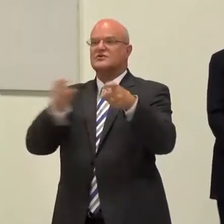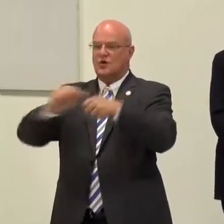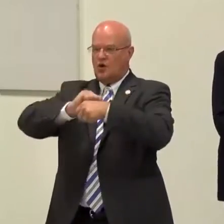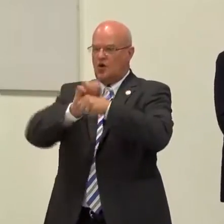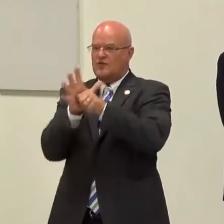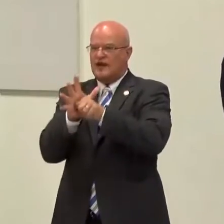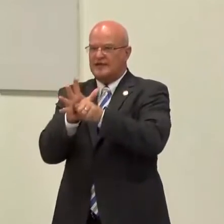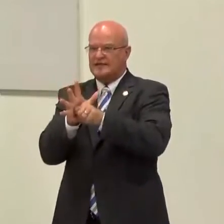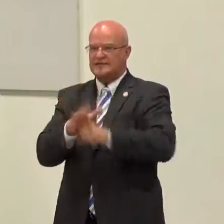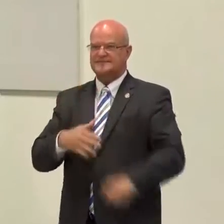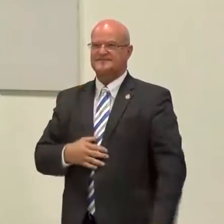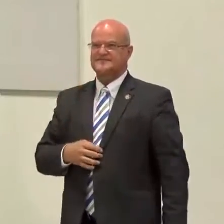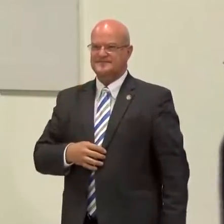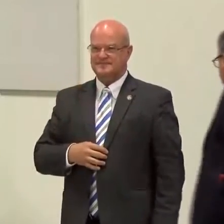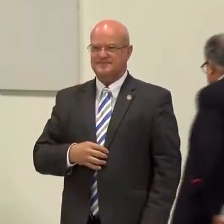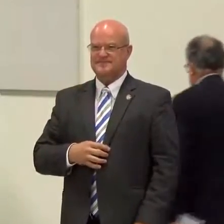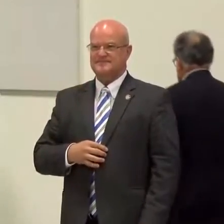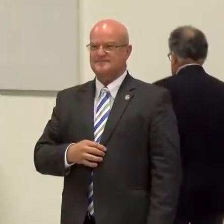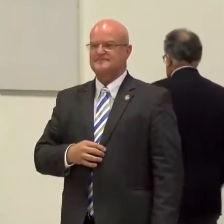COVID-19.